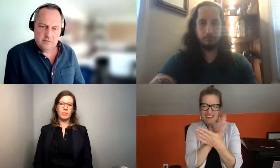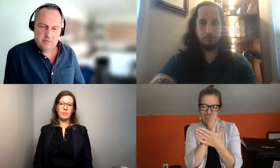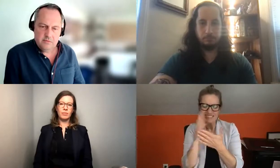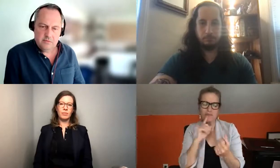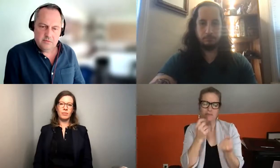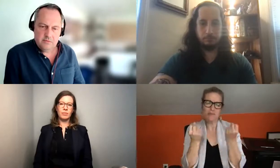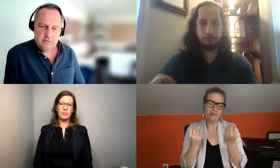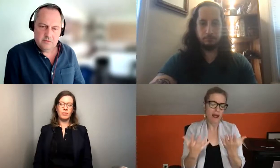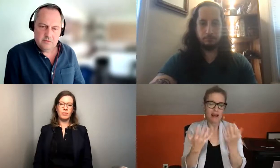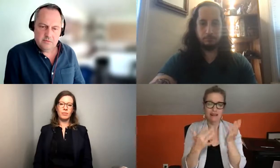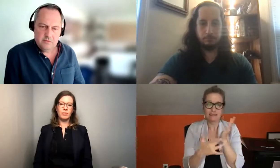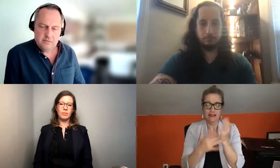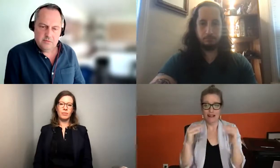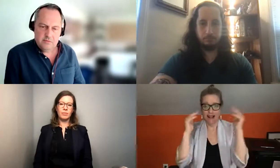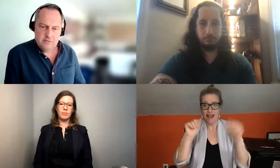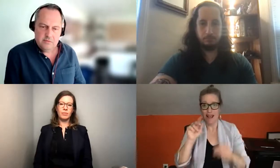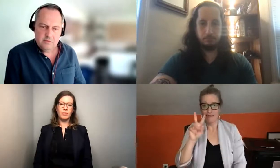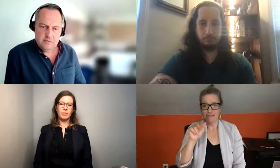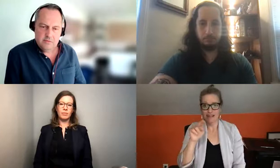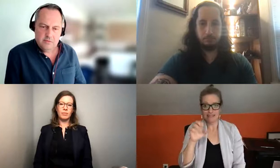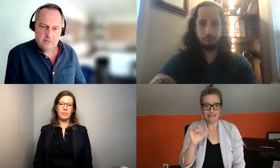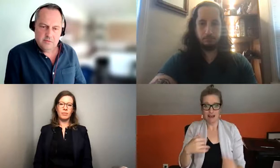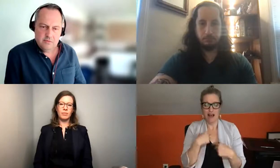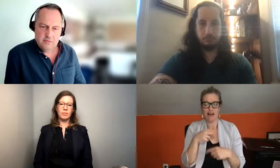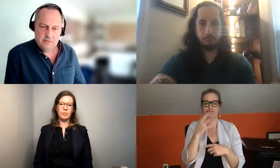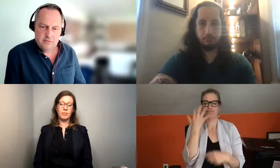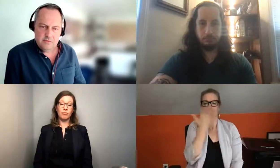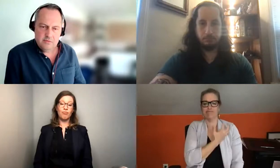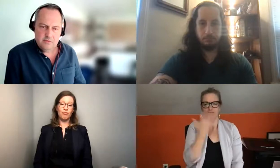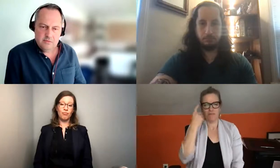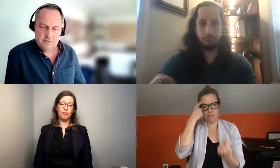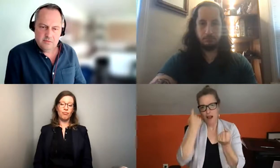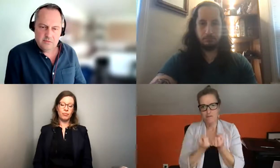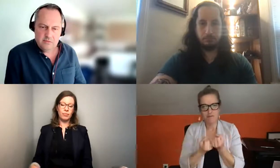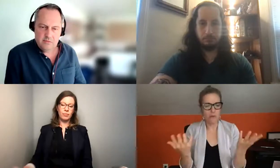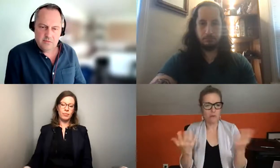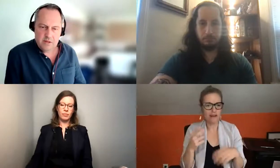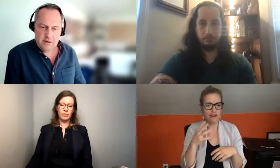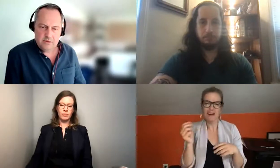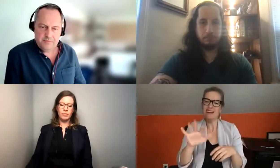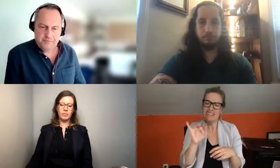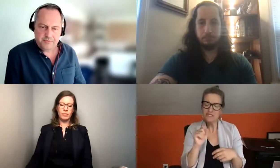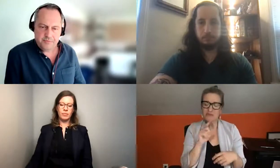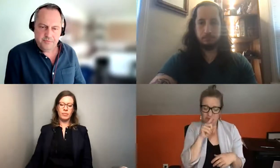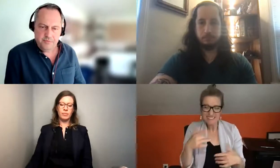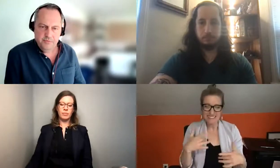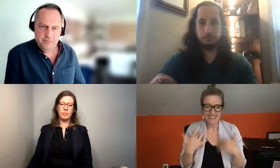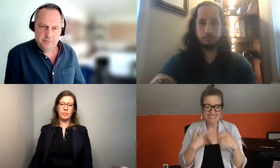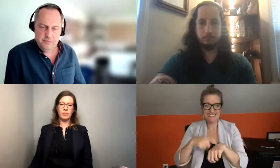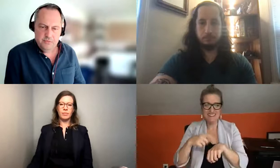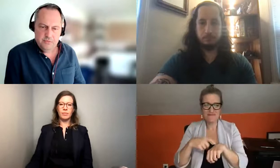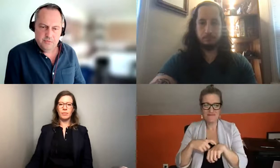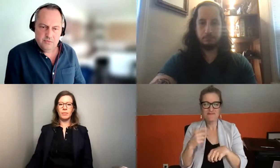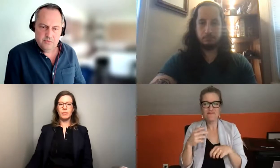website. Watch that keynote again. And he's talking about many technological advances that were